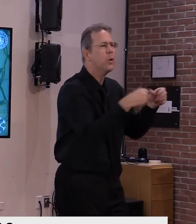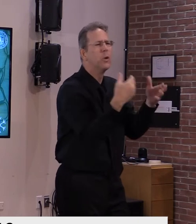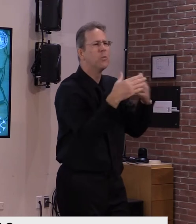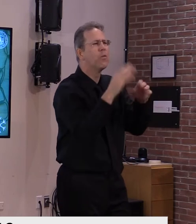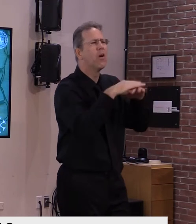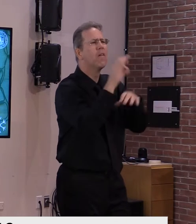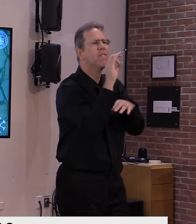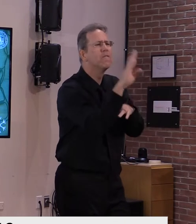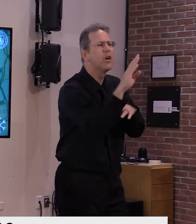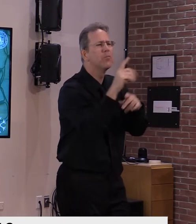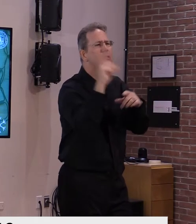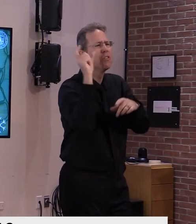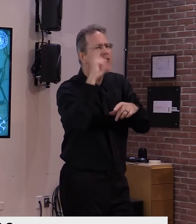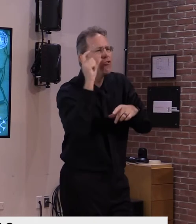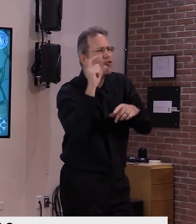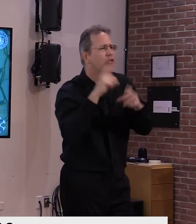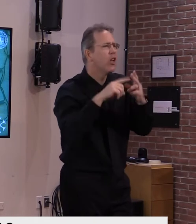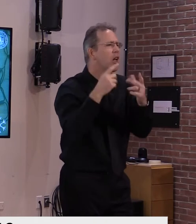hashtag